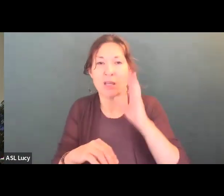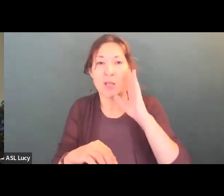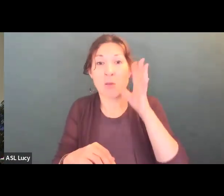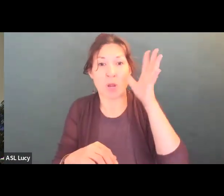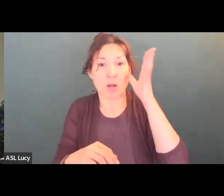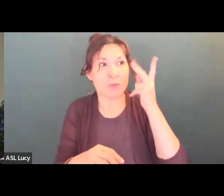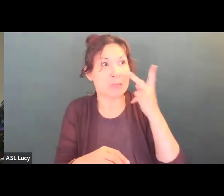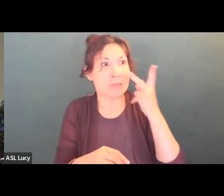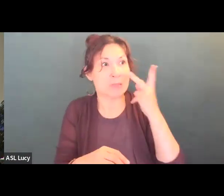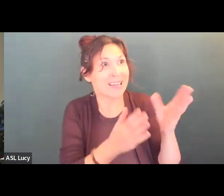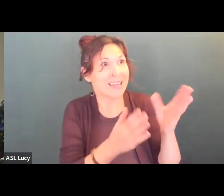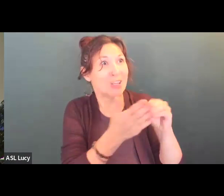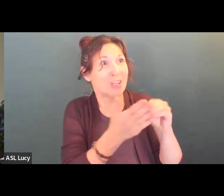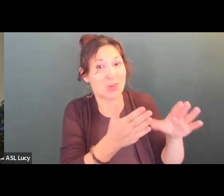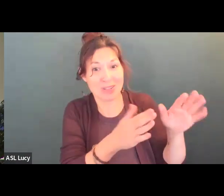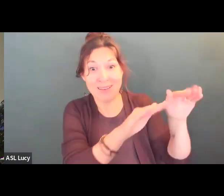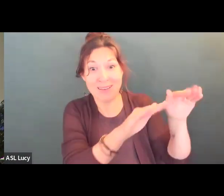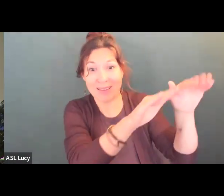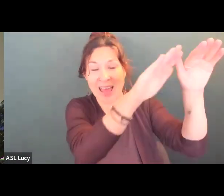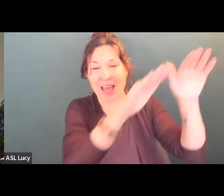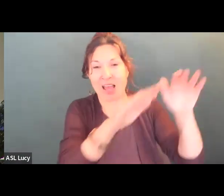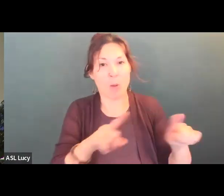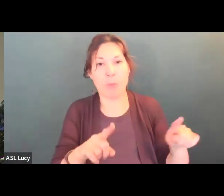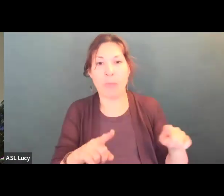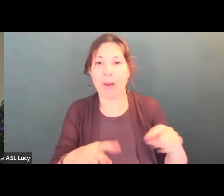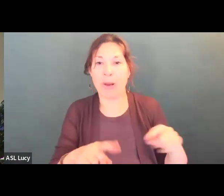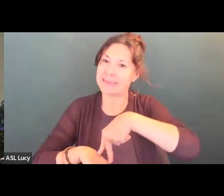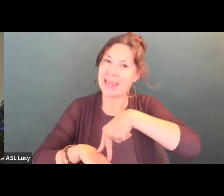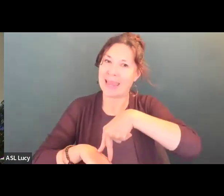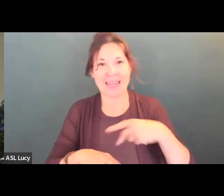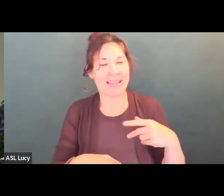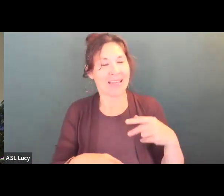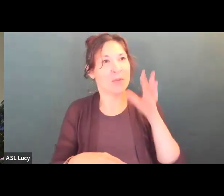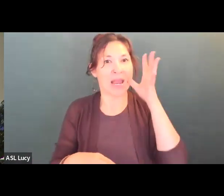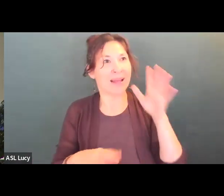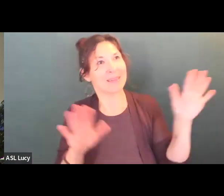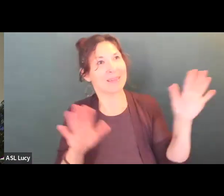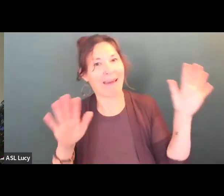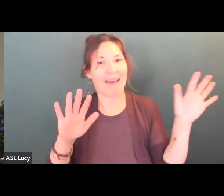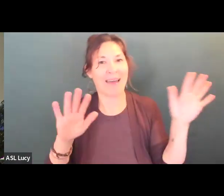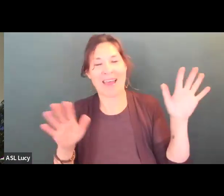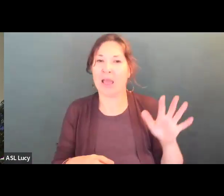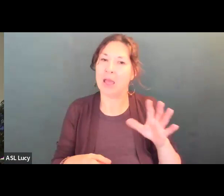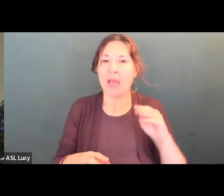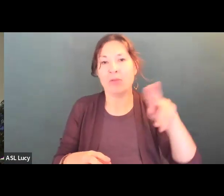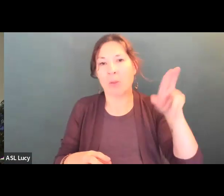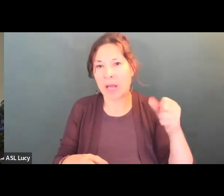there is like a handoff that happens where it's not just go on the bus, it's I am the parent, you are the driver. I want to make sure my